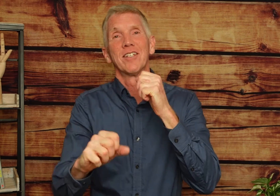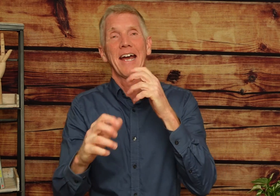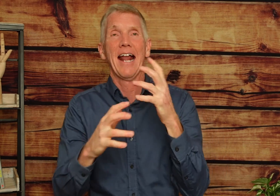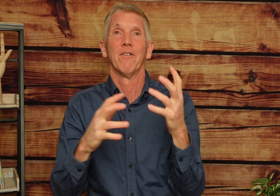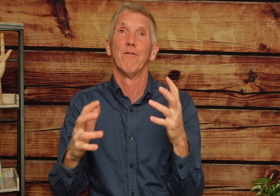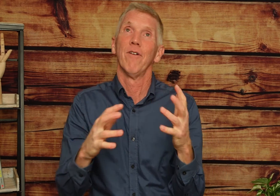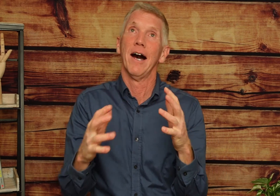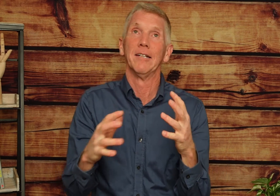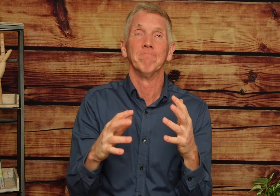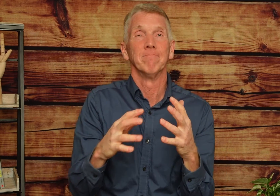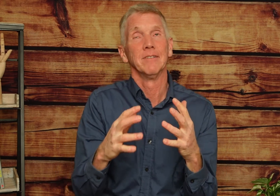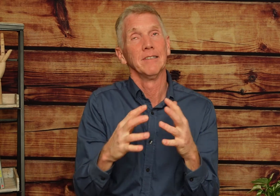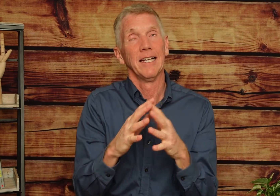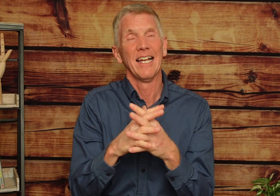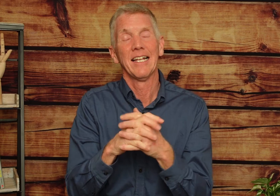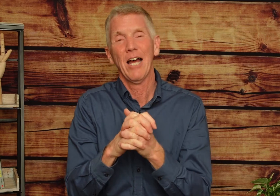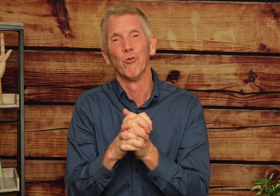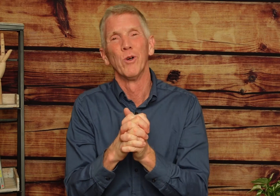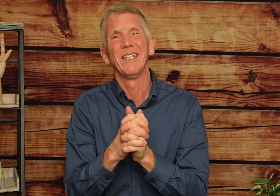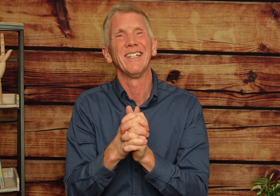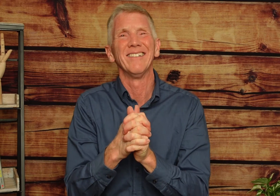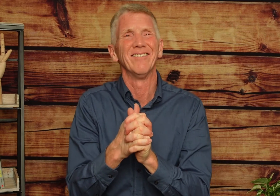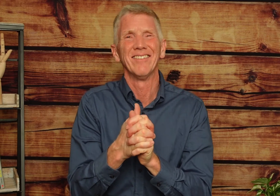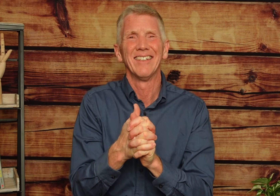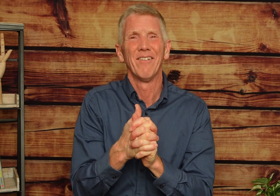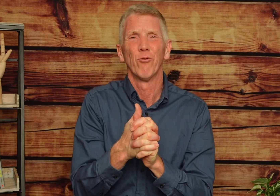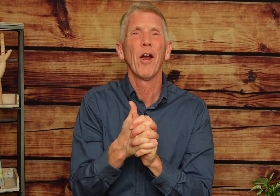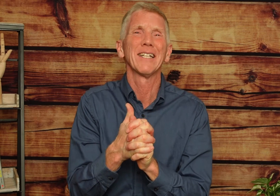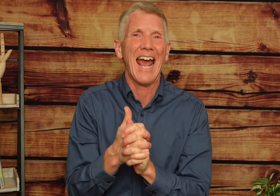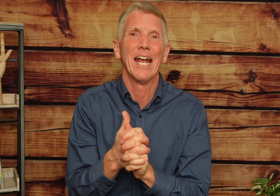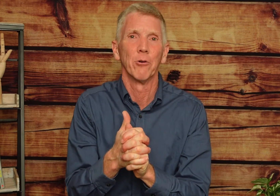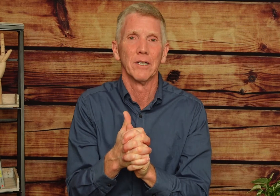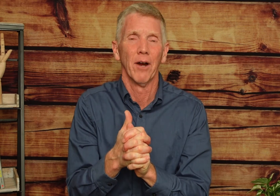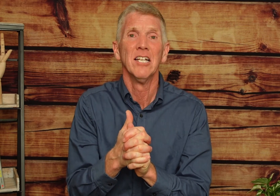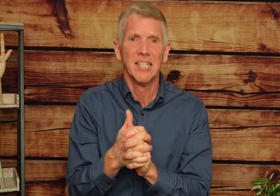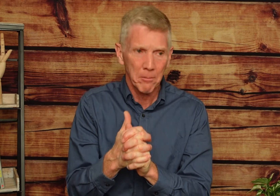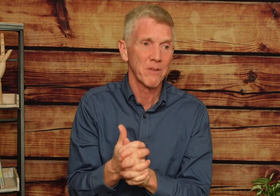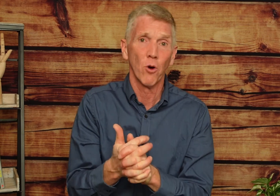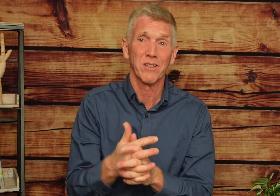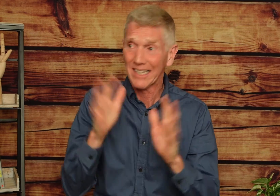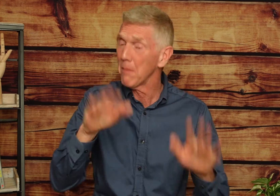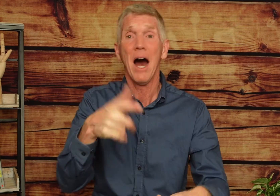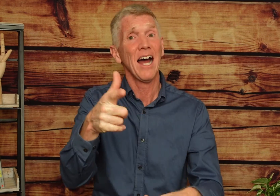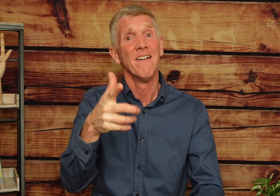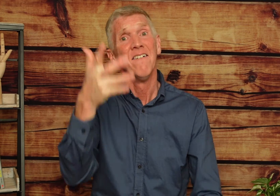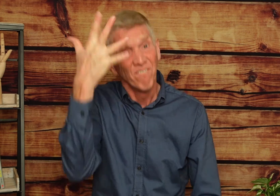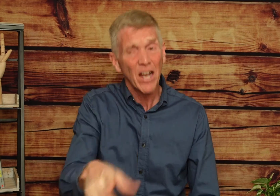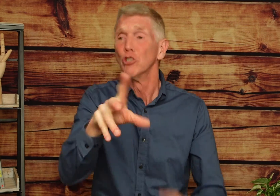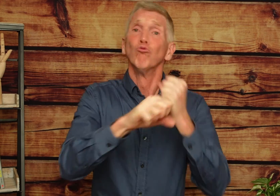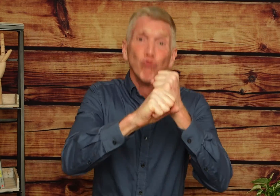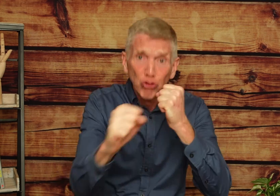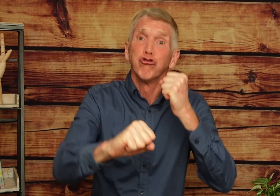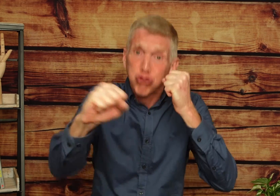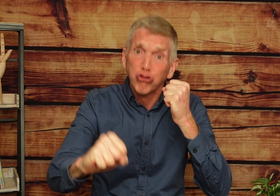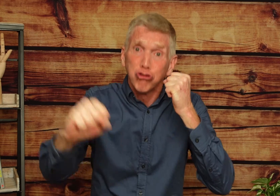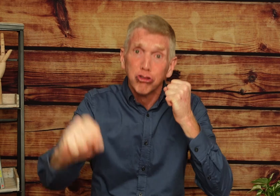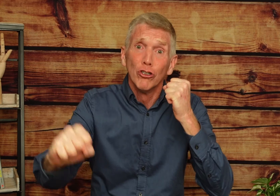kind of a fun, not really, rarely angrily, right? Sometimes folks say, come on, you